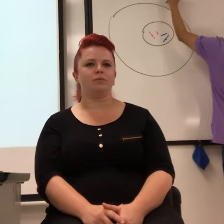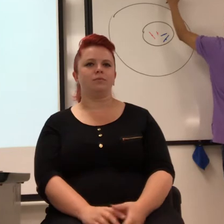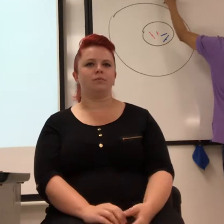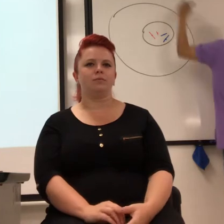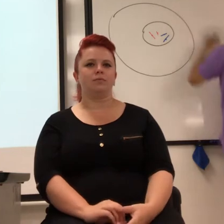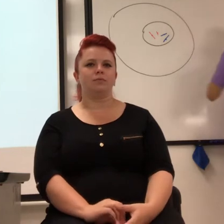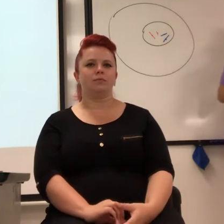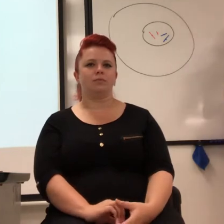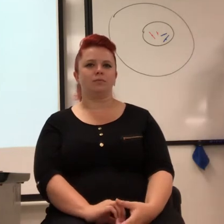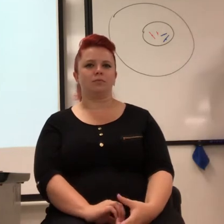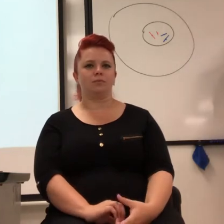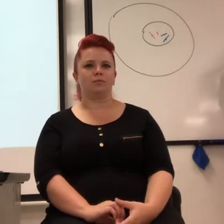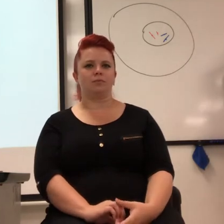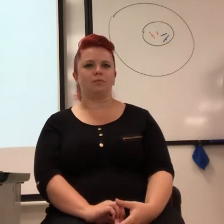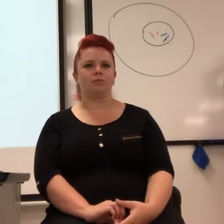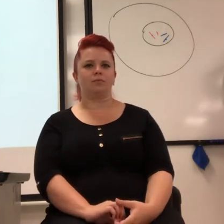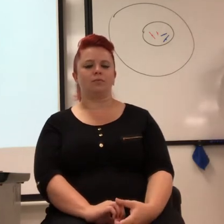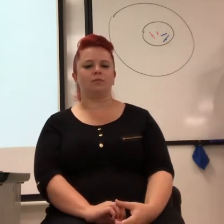From your mom.